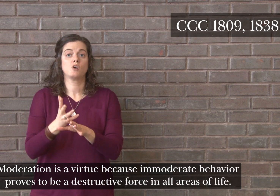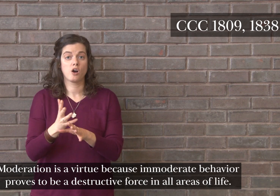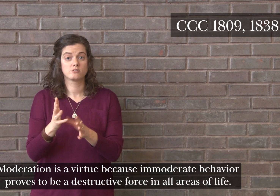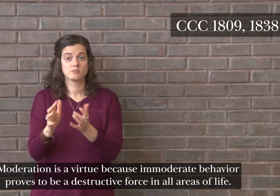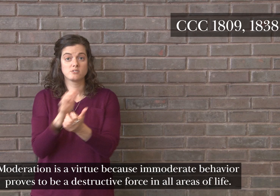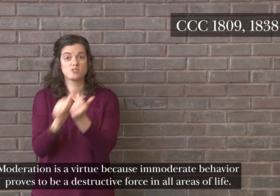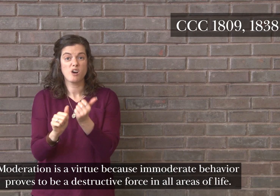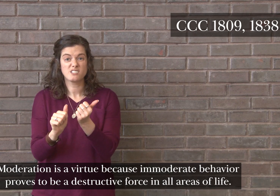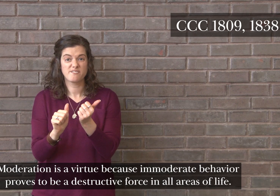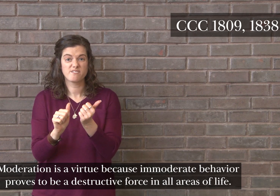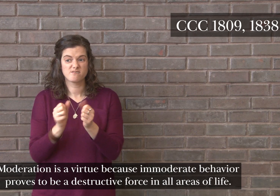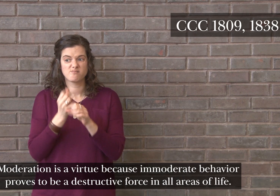areas of life.